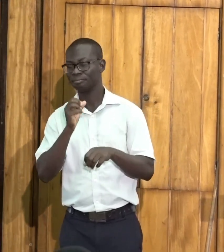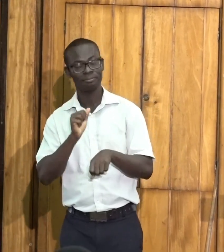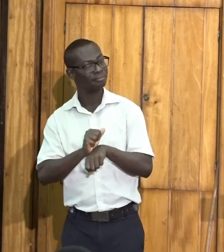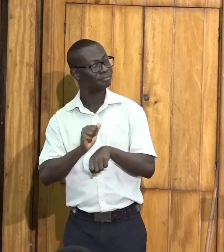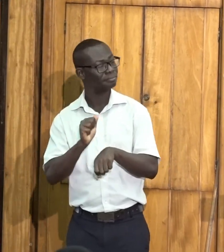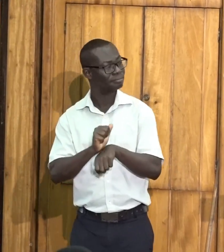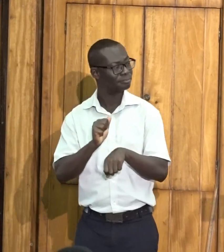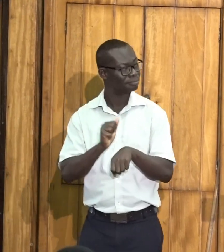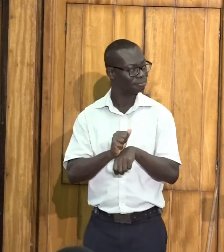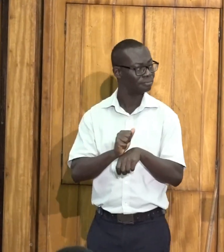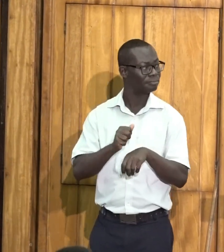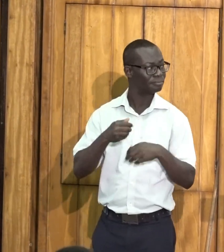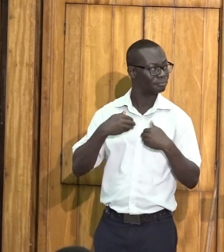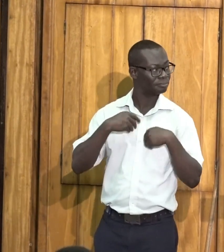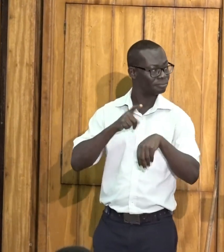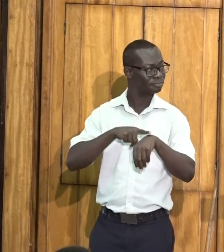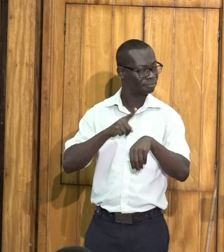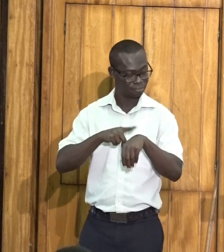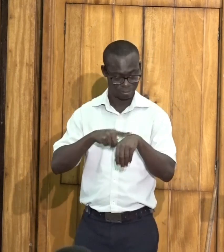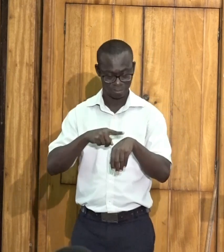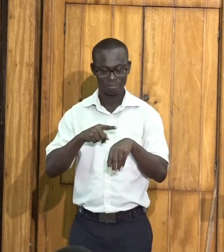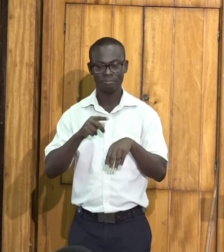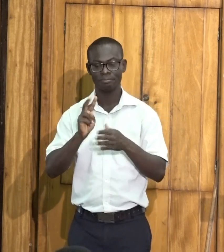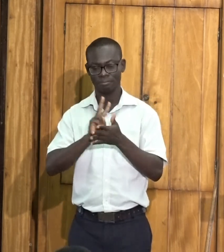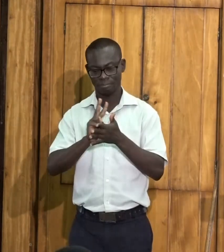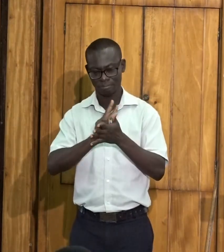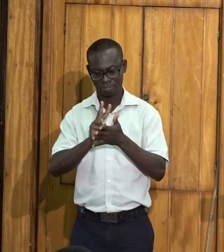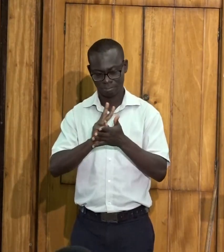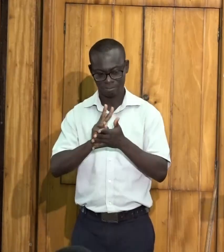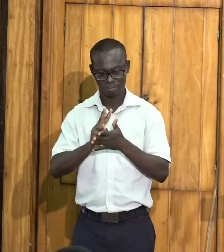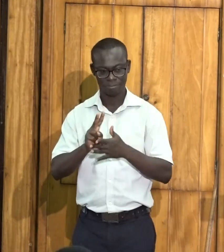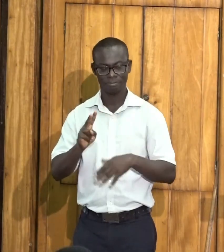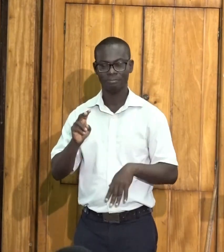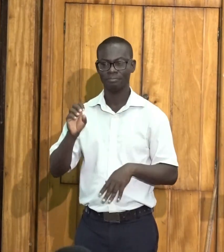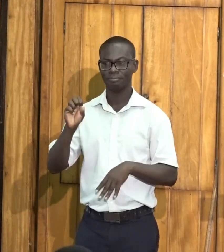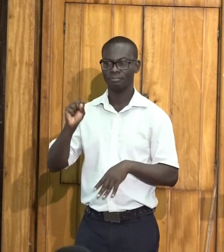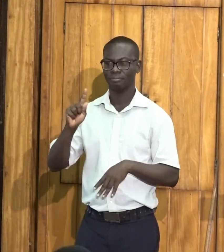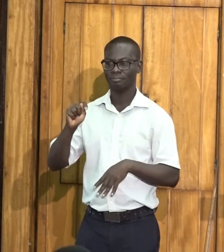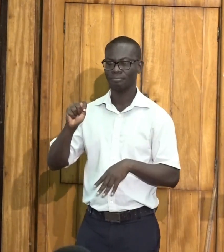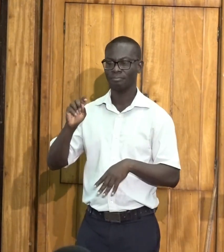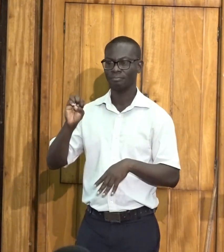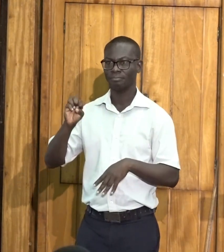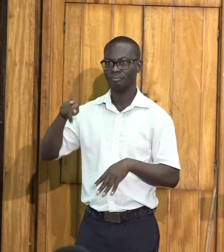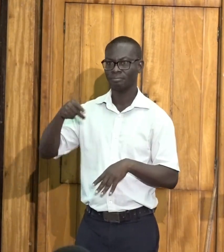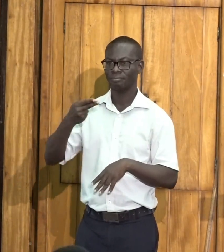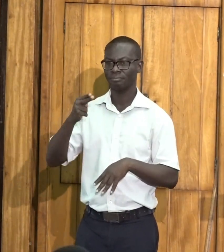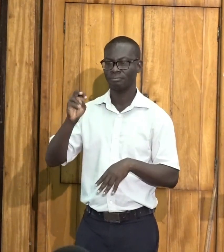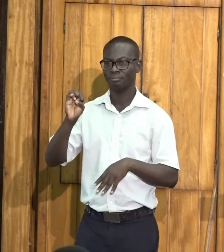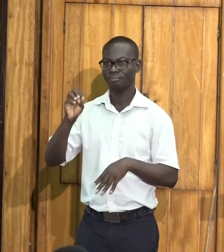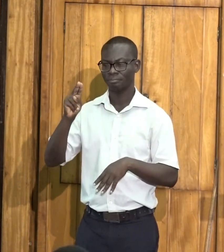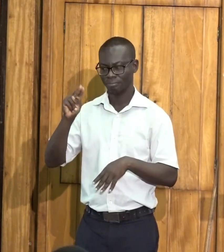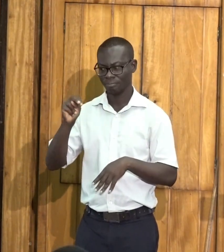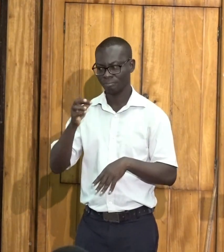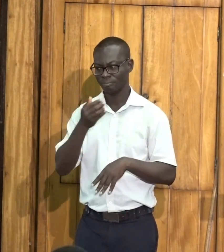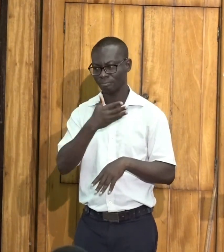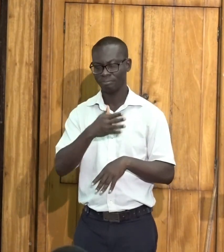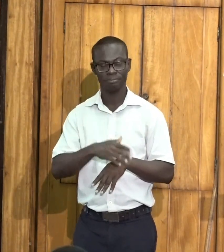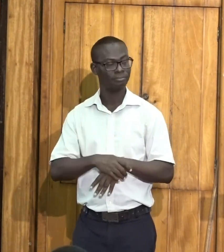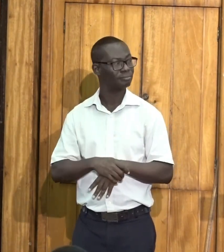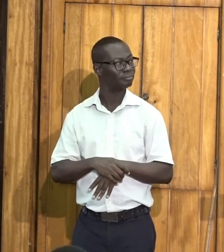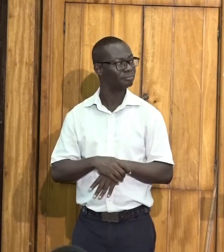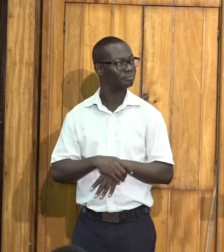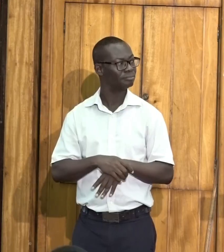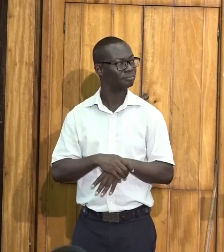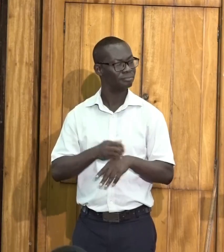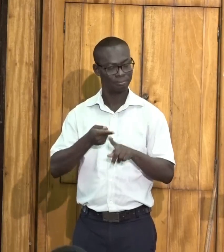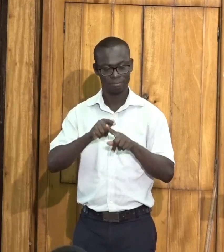video at the end. But right now, I'm going to introduce Stéphane. Stéphane works with Solthis and is one of our implementing partners to share. You've heard from the community side, so